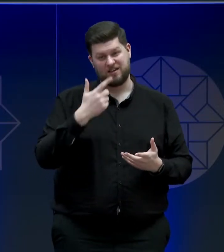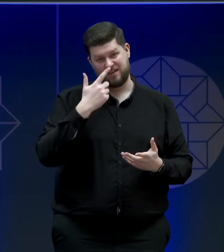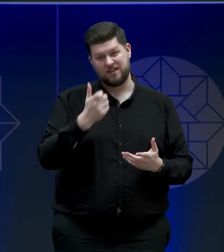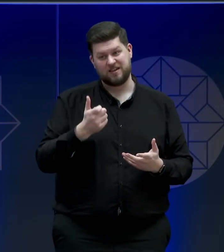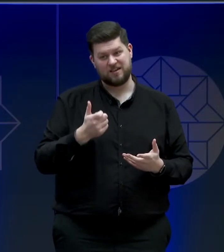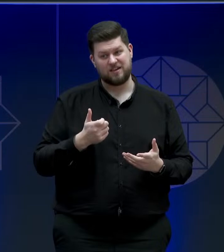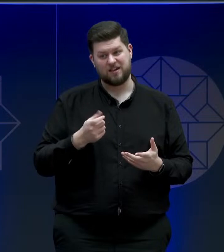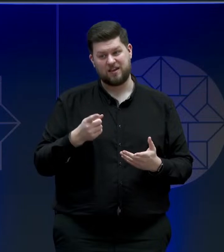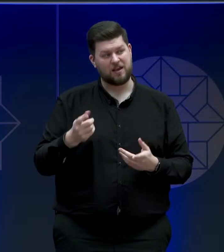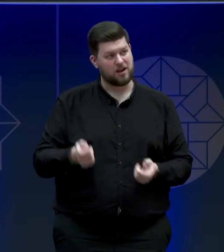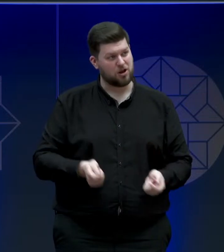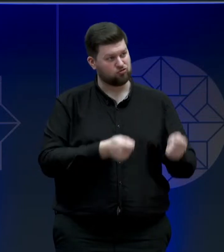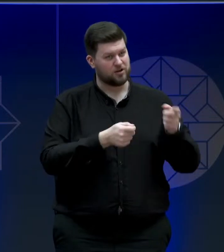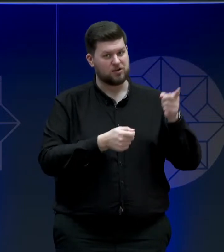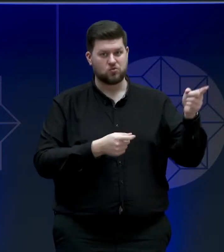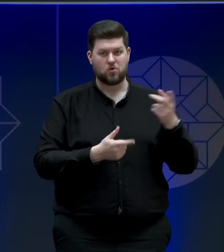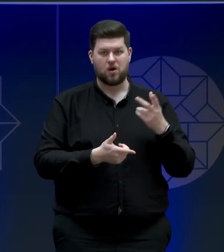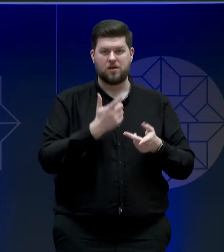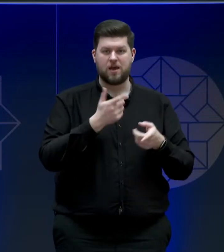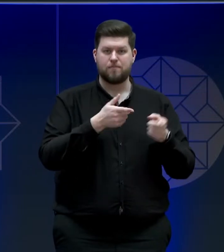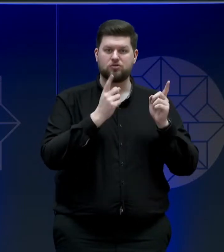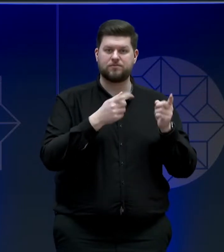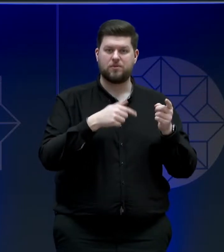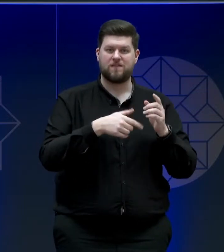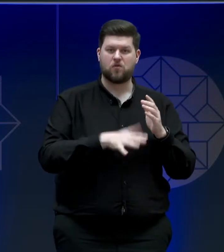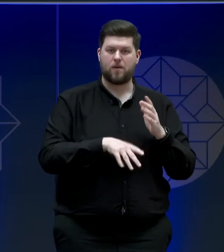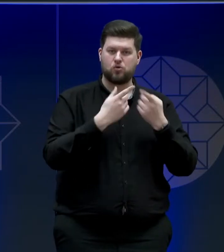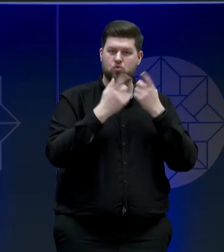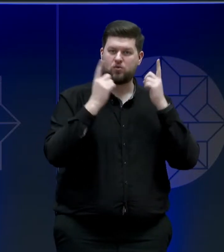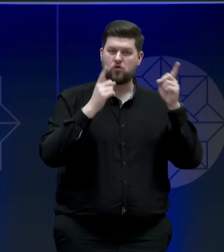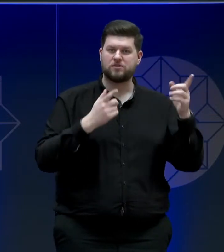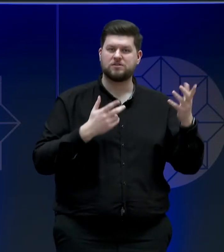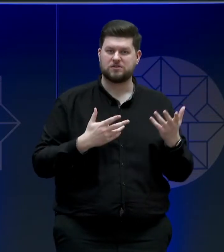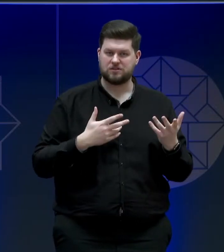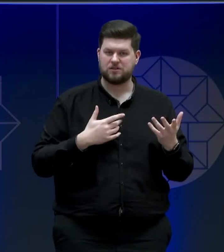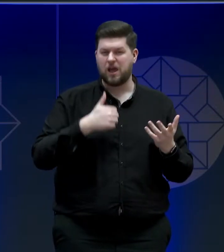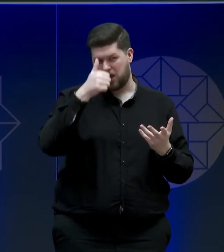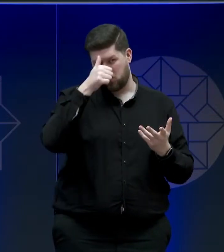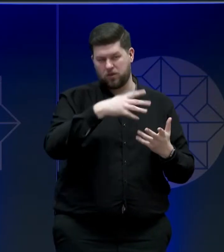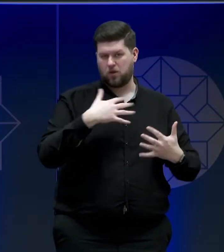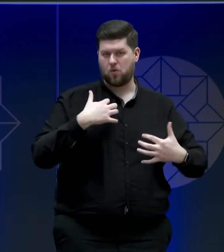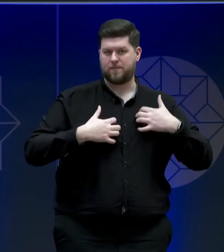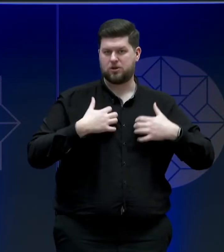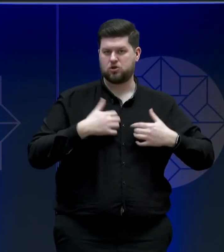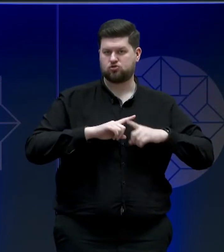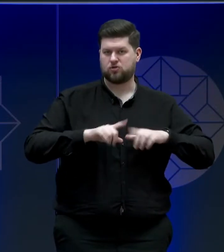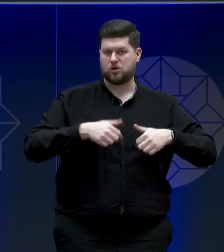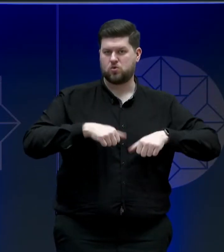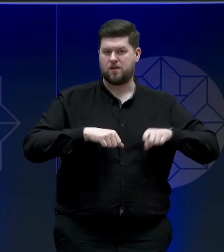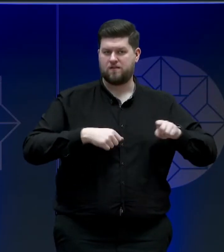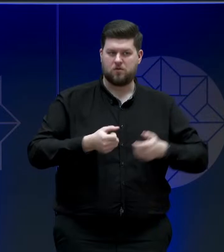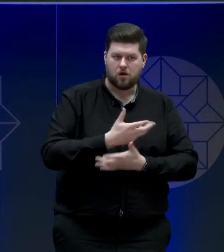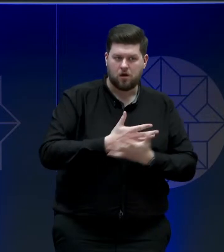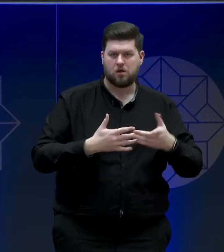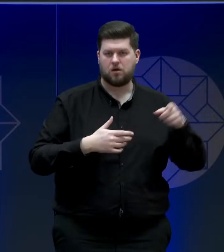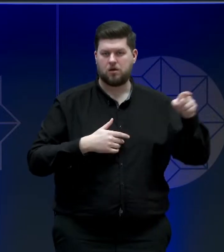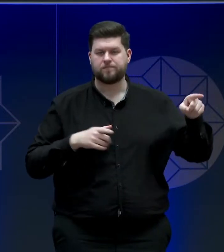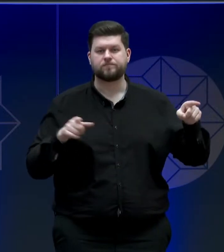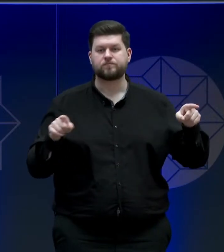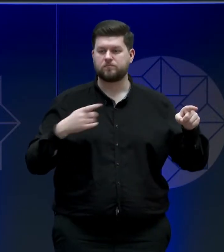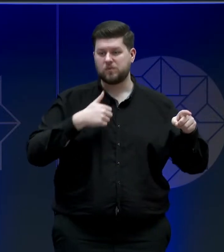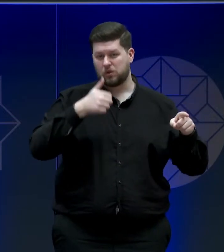issue back to his principal colleagues, who I know will be keen to, because in all my experience of